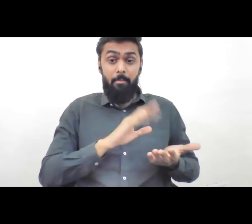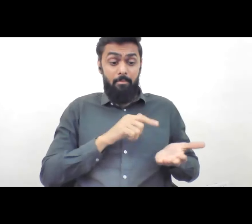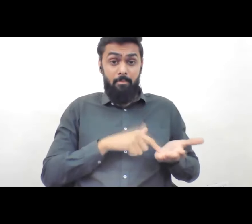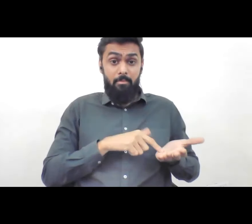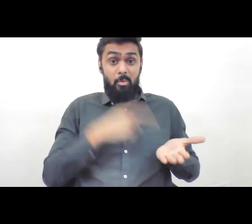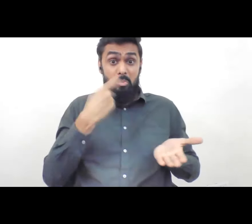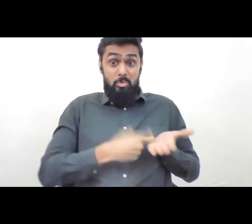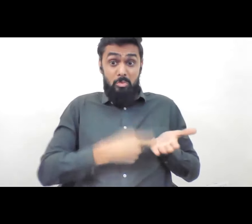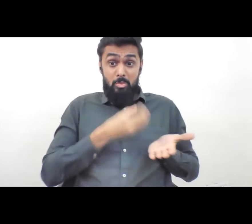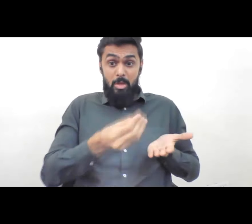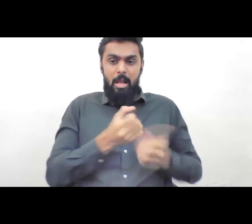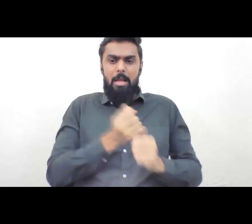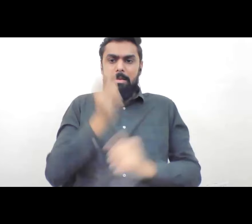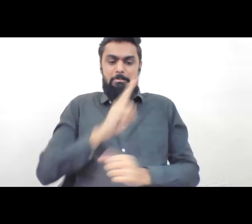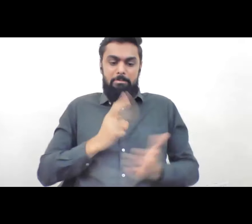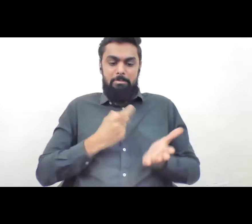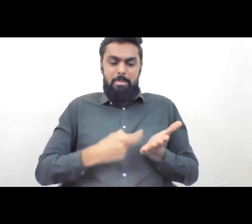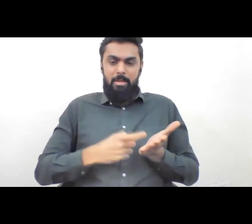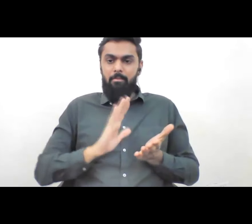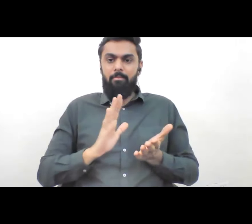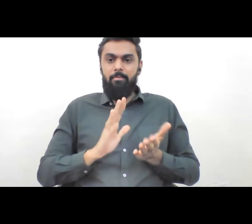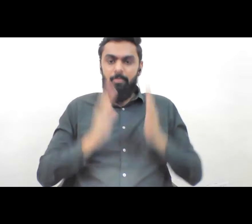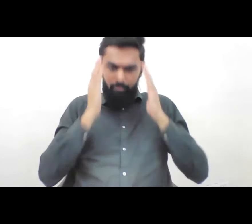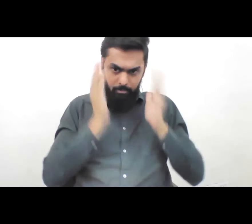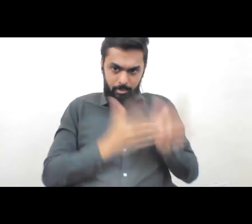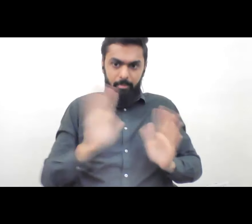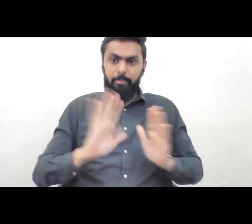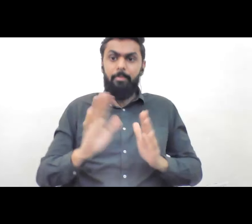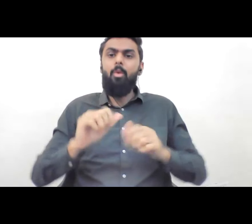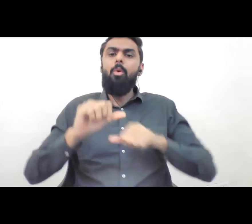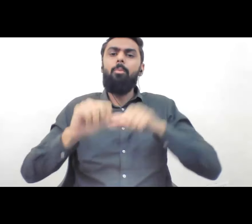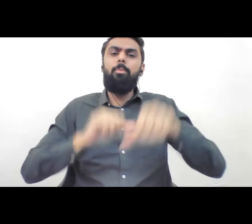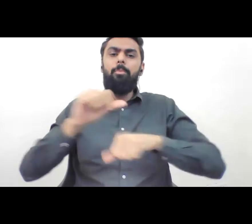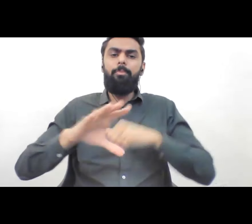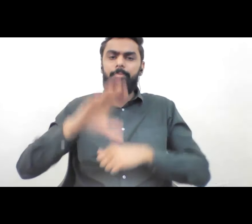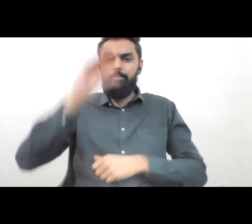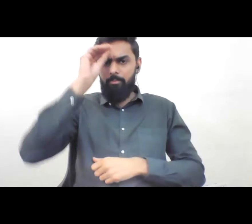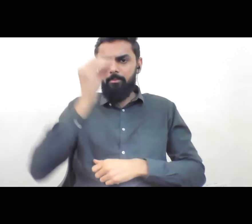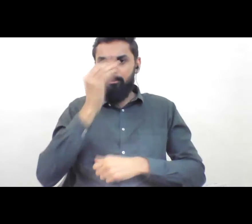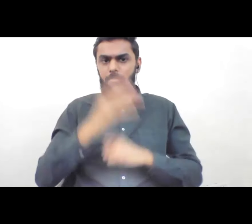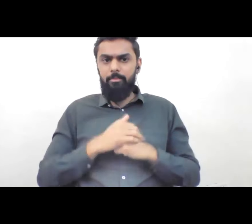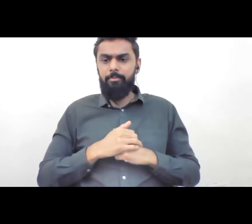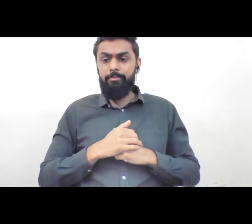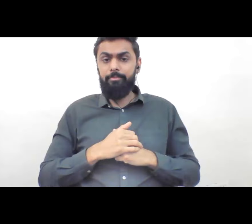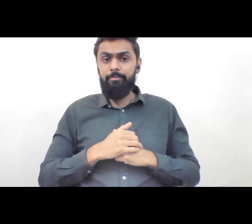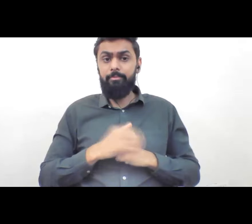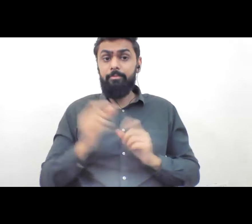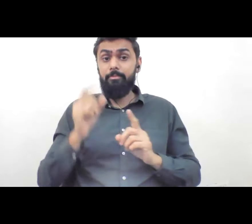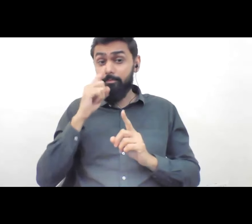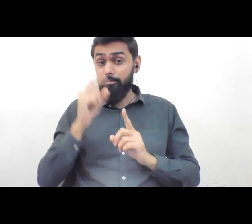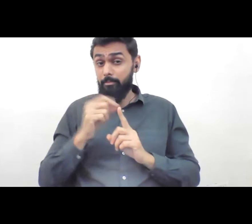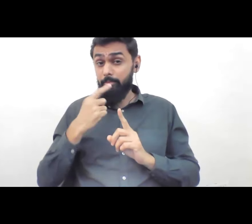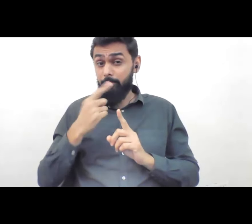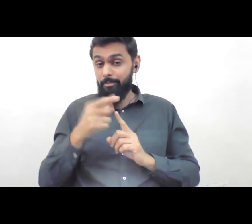of the process, not just grammar for grammar's sake. Absolutely, Michelle. I think one interesting thing that you did today in